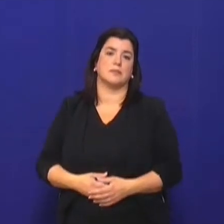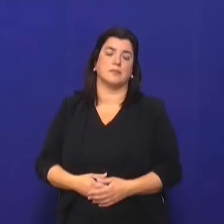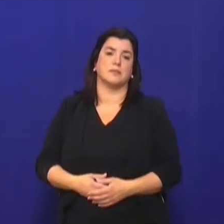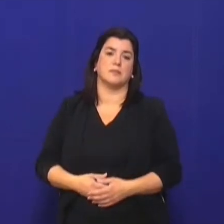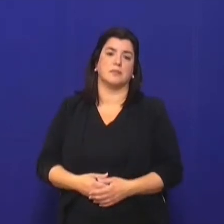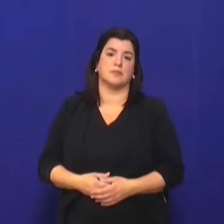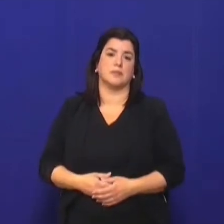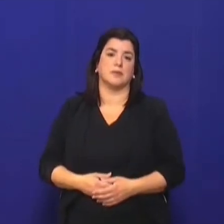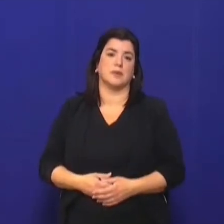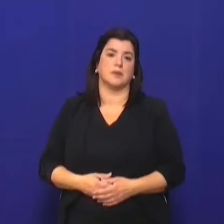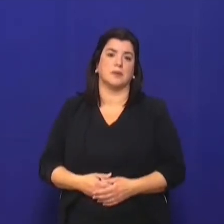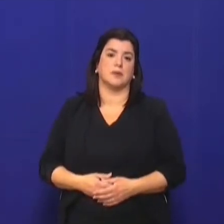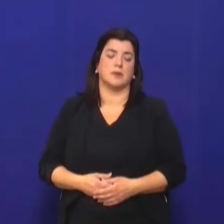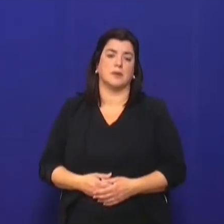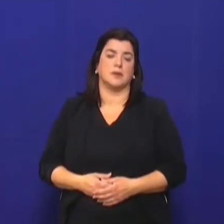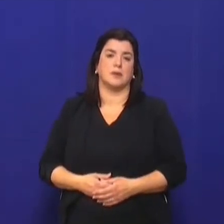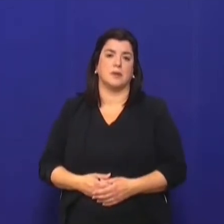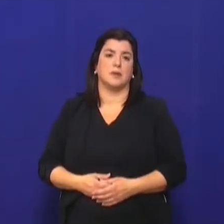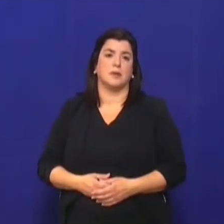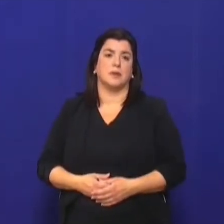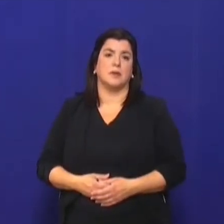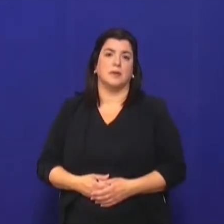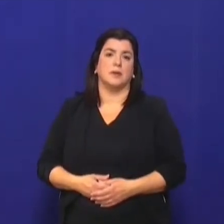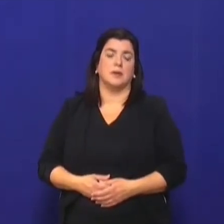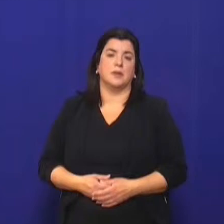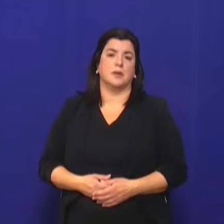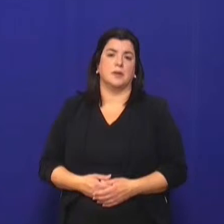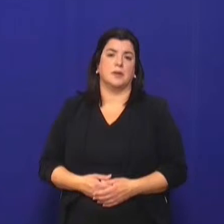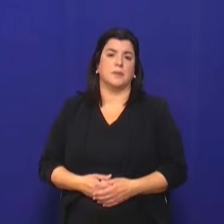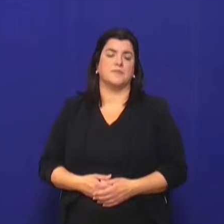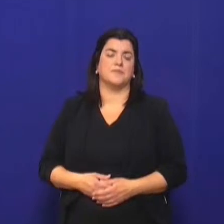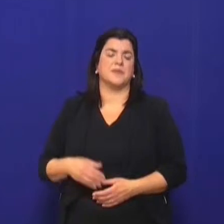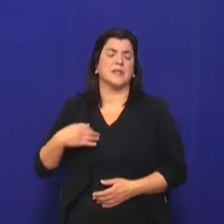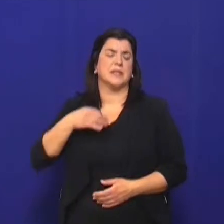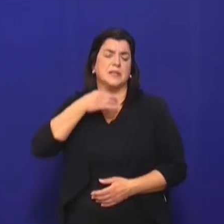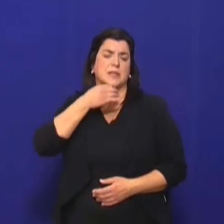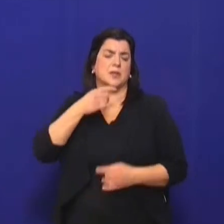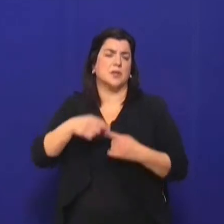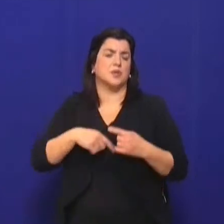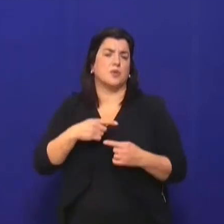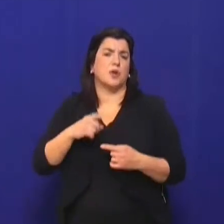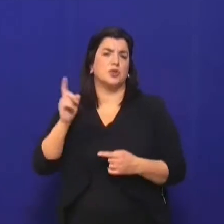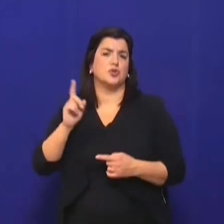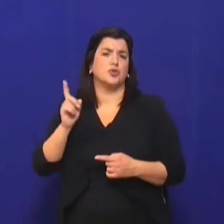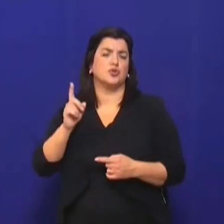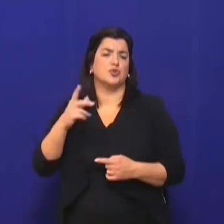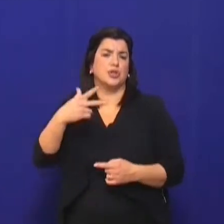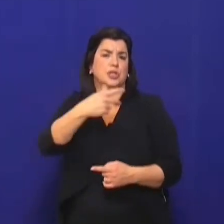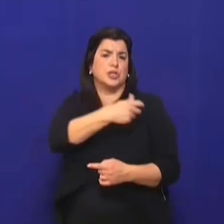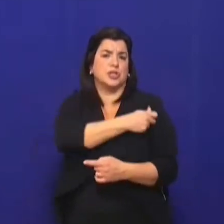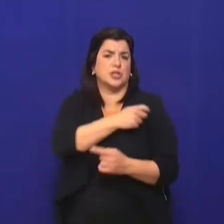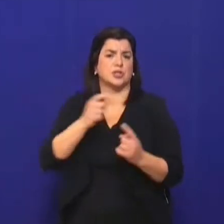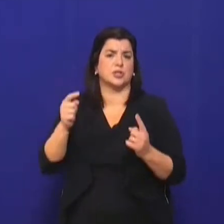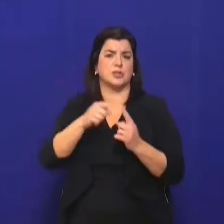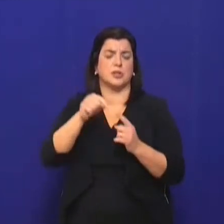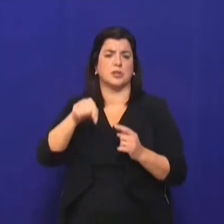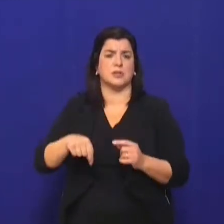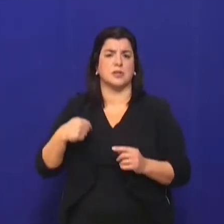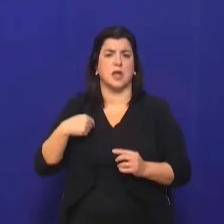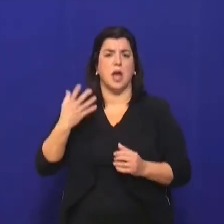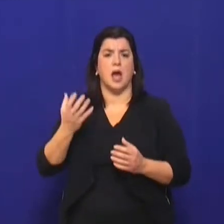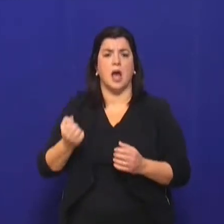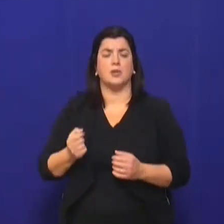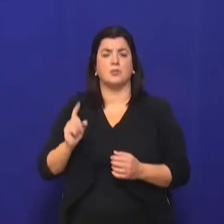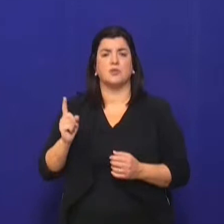Prof. Gawci, permetti li nsaqsik fuq il-tilqim sissa, rċevejna rapporti li kien hemm persuni li kellhom reazzjonijiet wara